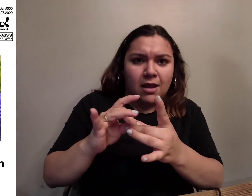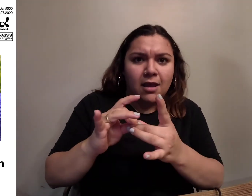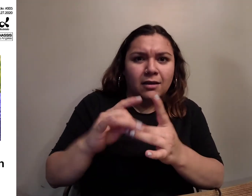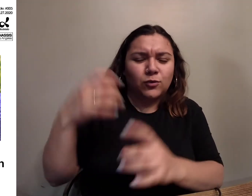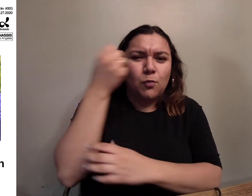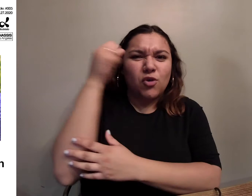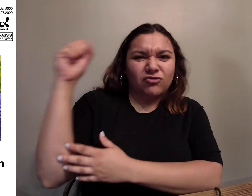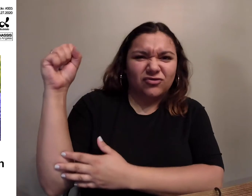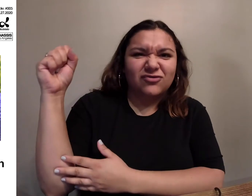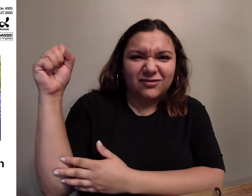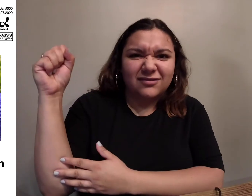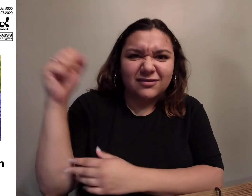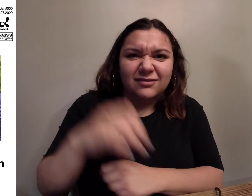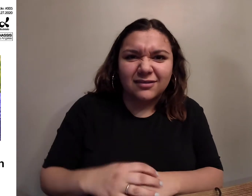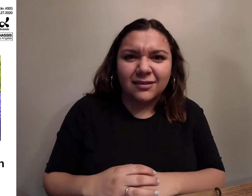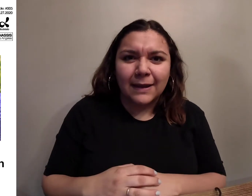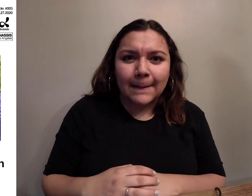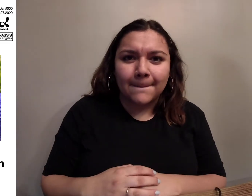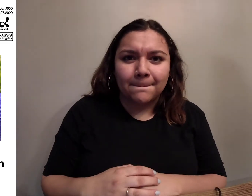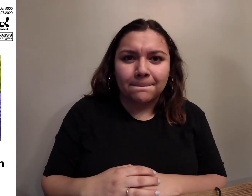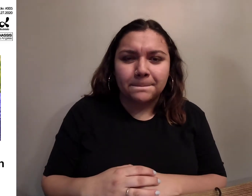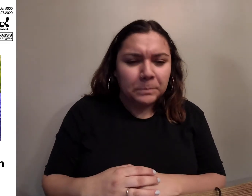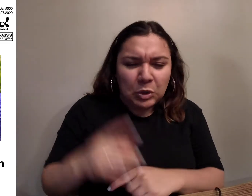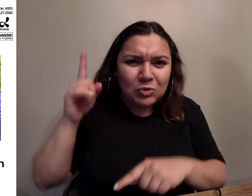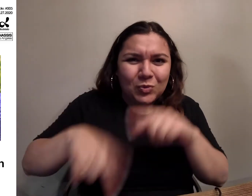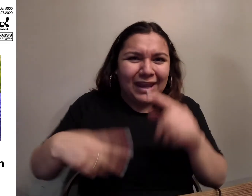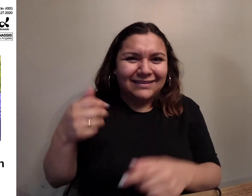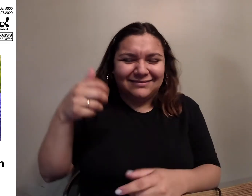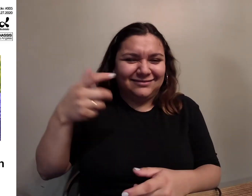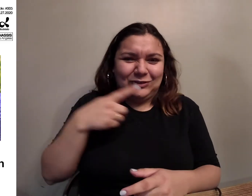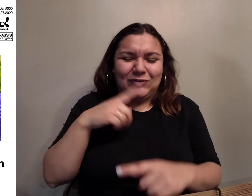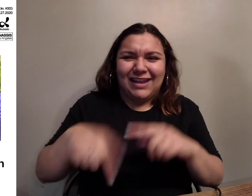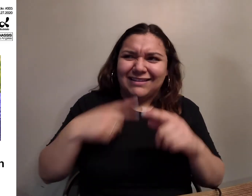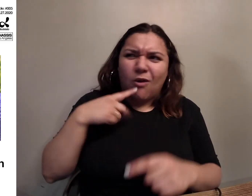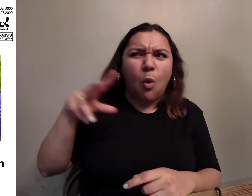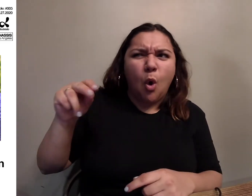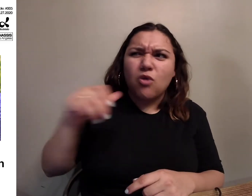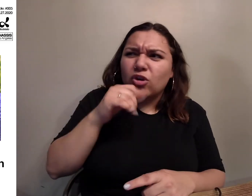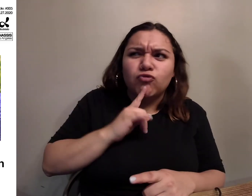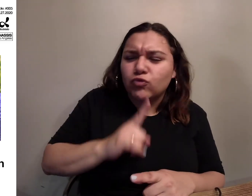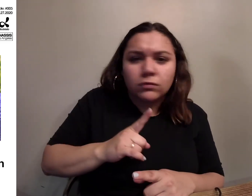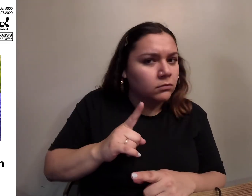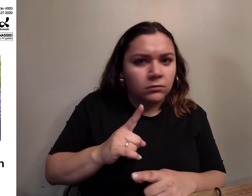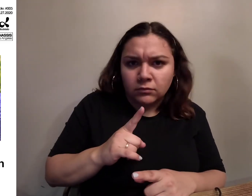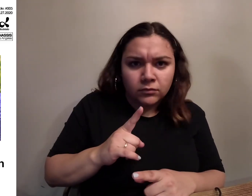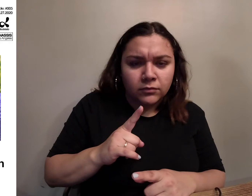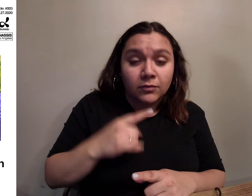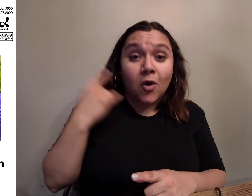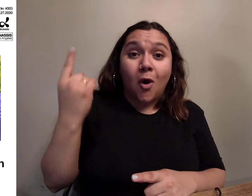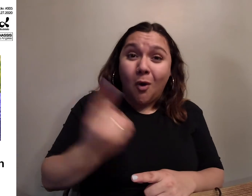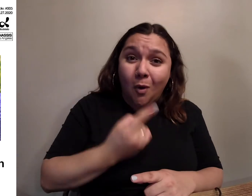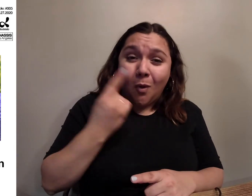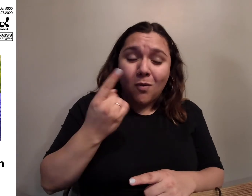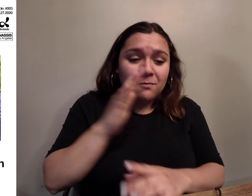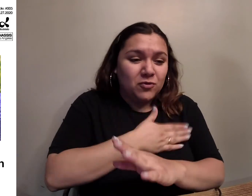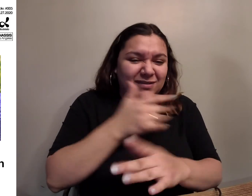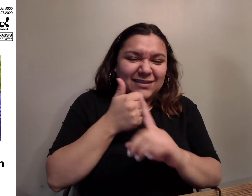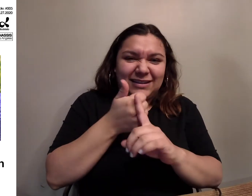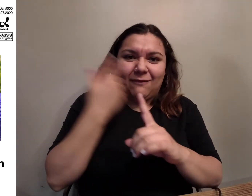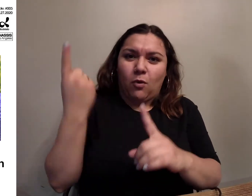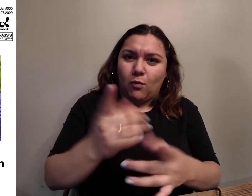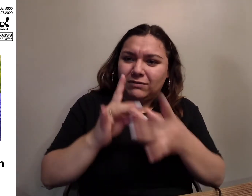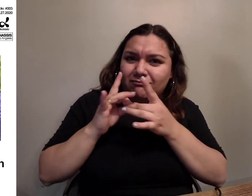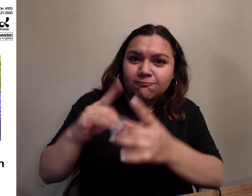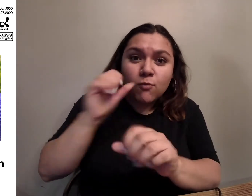protest. Is undeniable, in the same way that it's always played a role in relation to work and